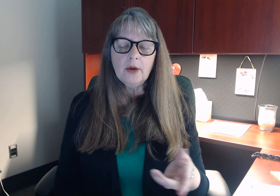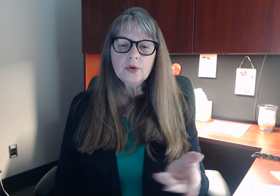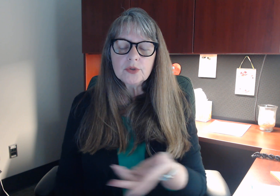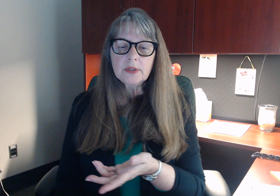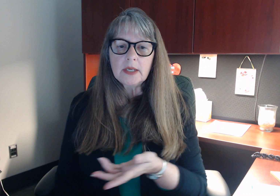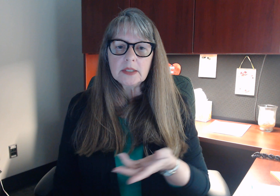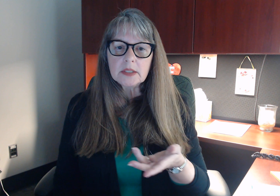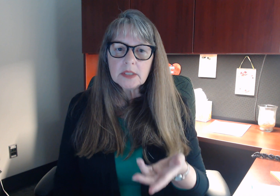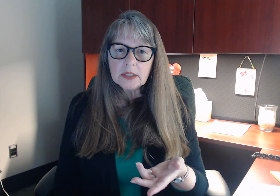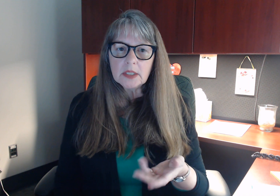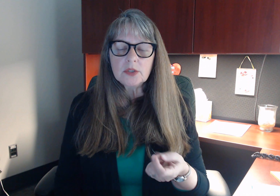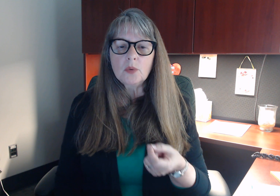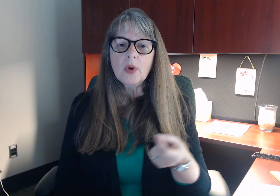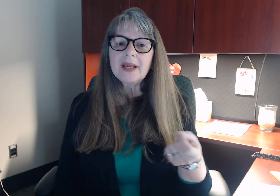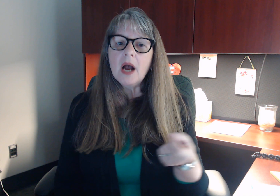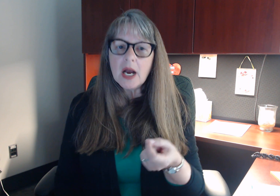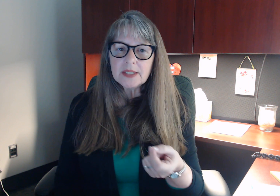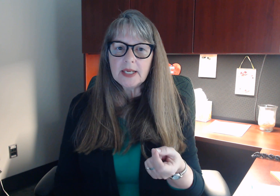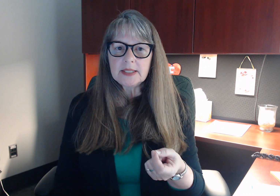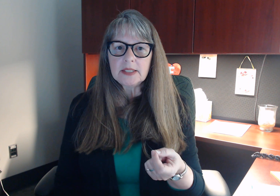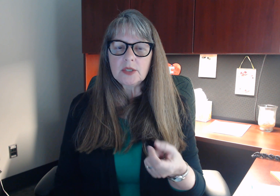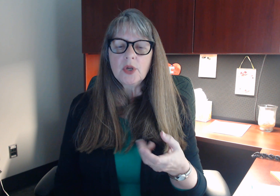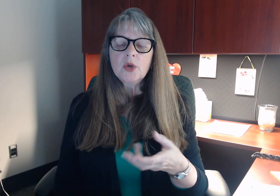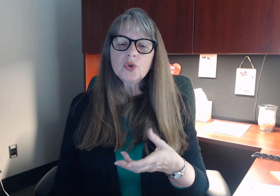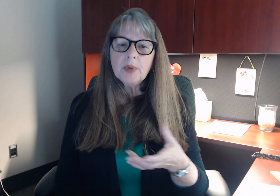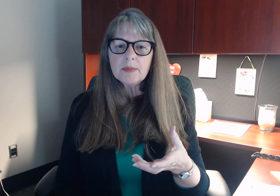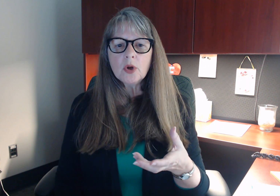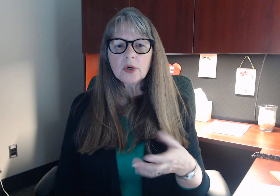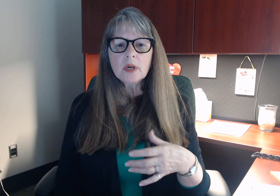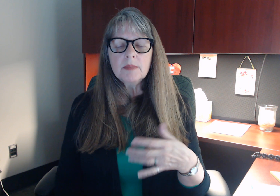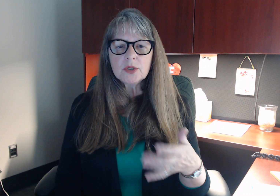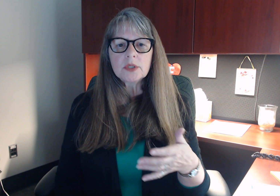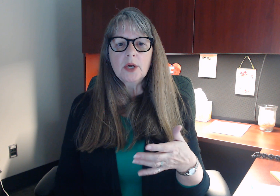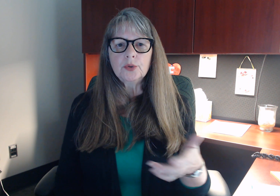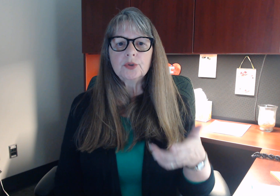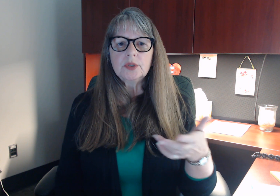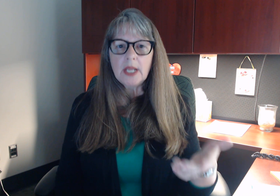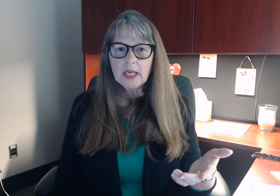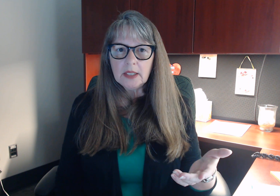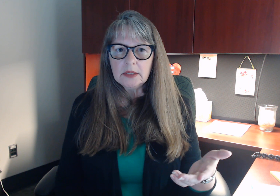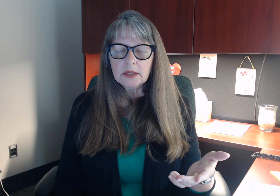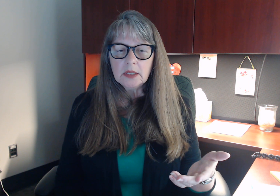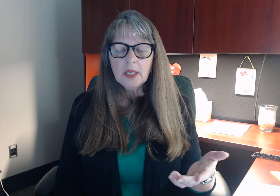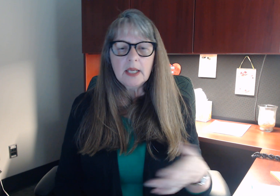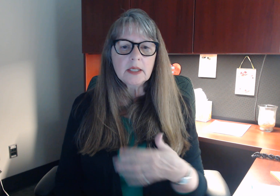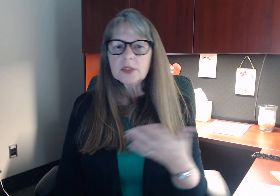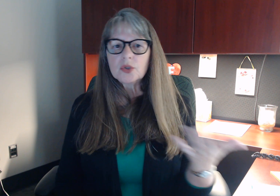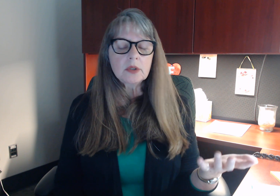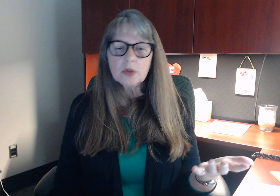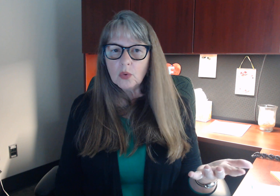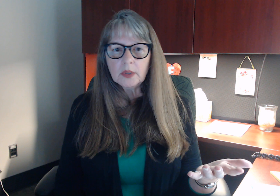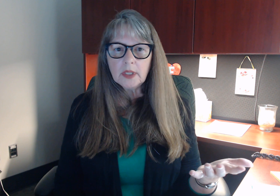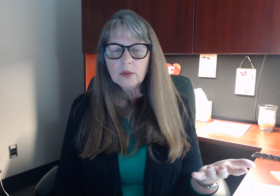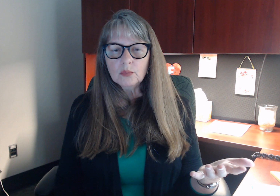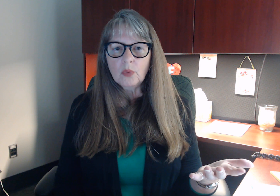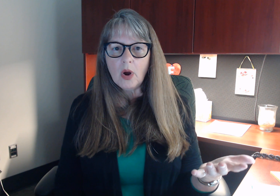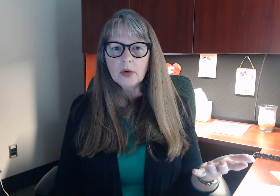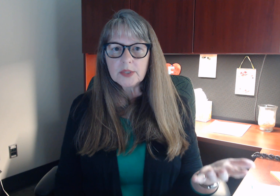using that in a sentence, and what context is it? So people aren't going to misunderstand unless it's a totally wrong